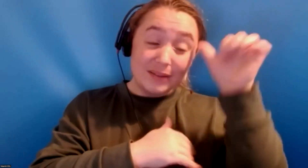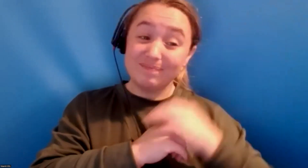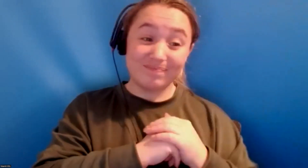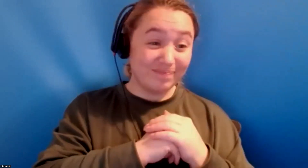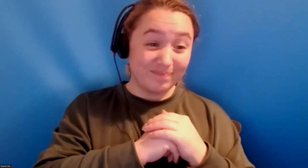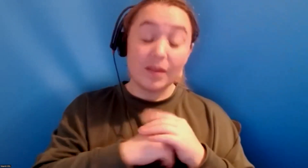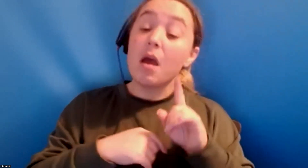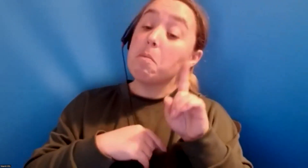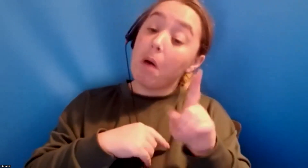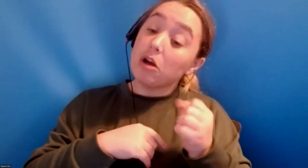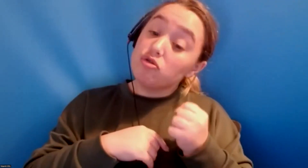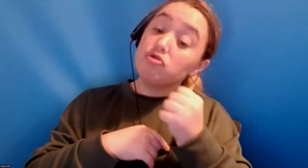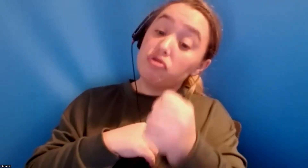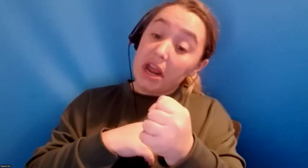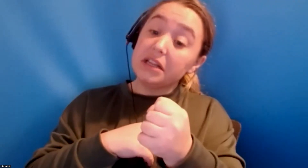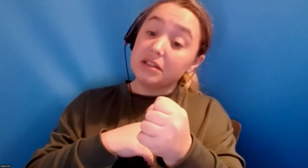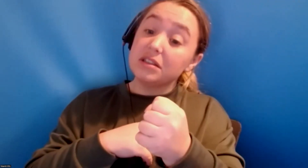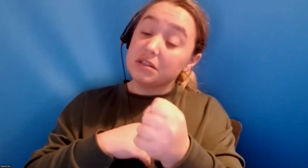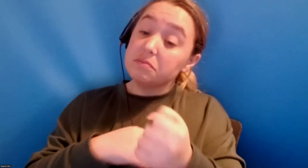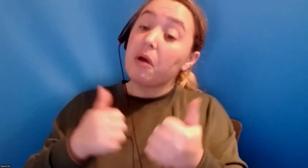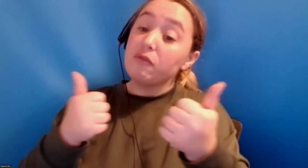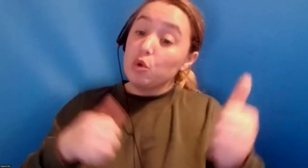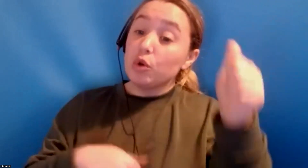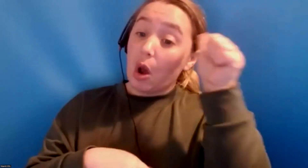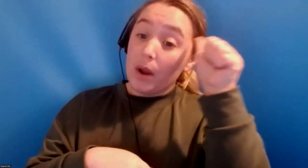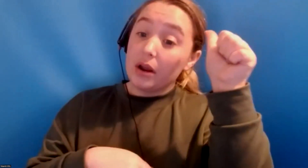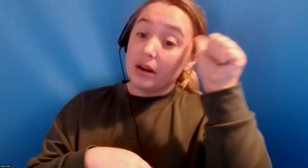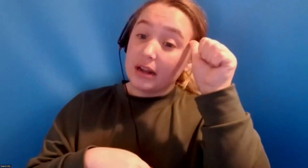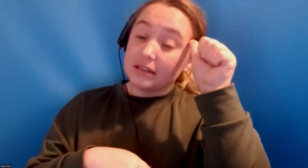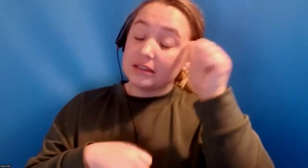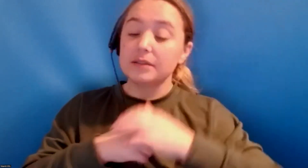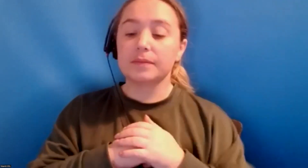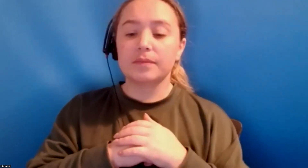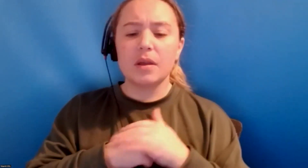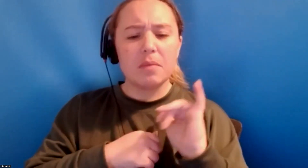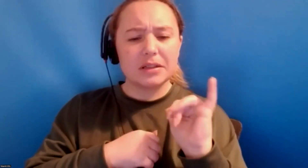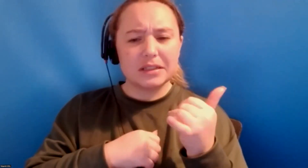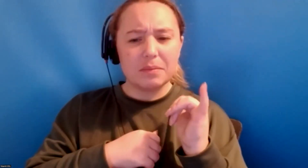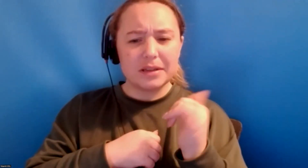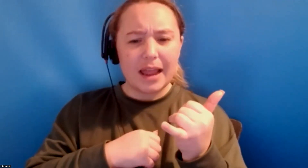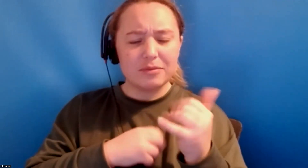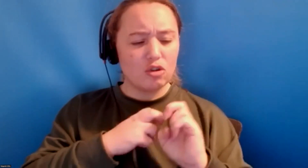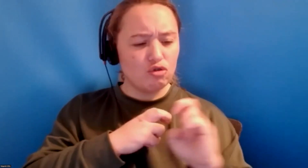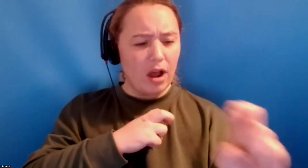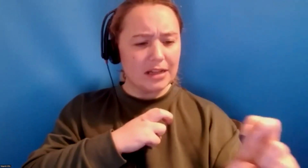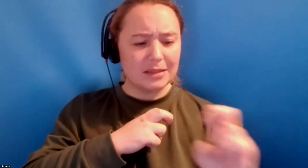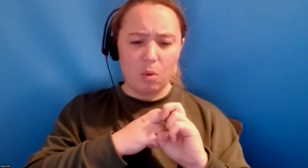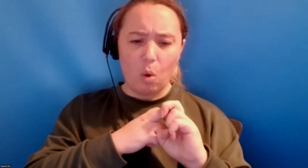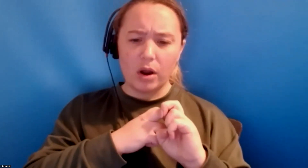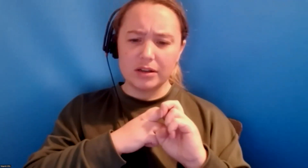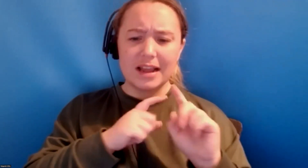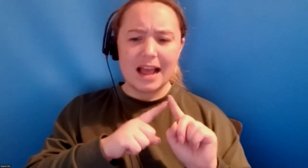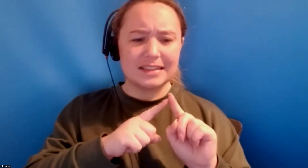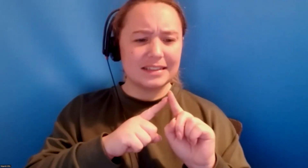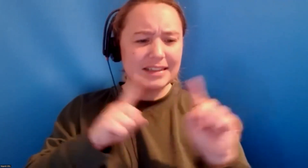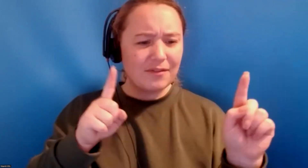is a feeling that often transport providers are treated differently to other service providers. You know, we know that the Equality Act is quite clear. If